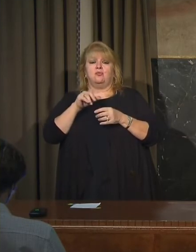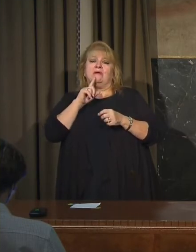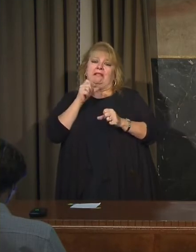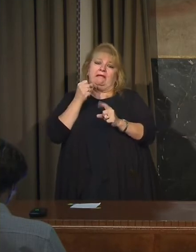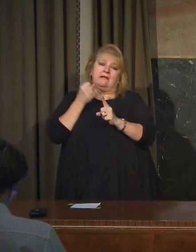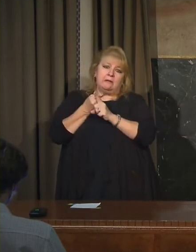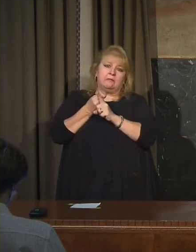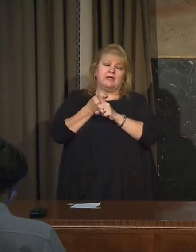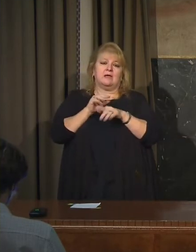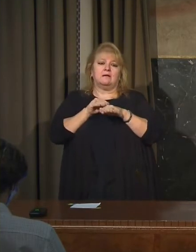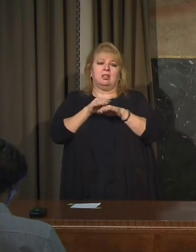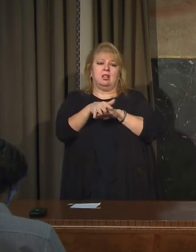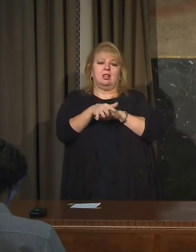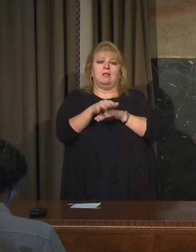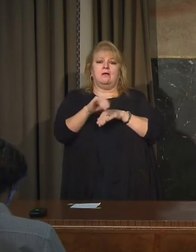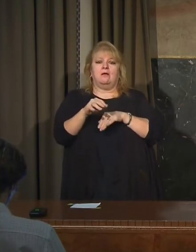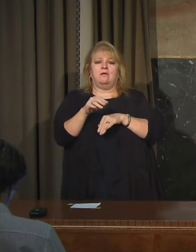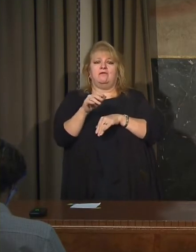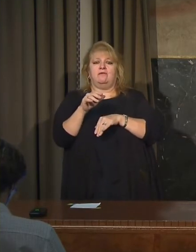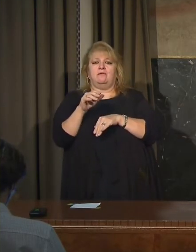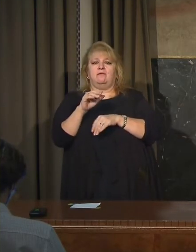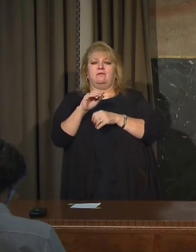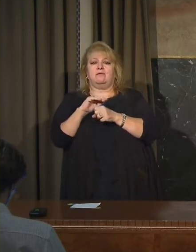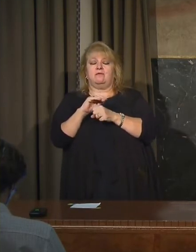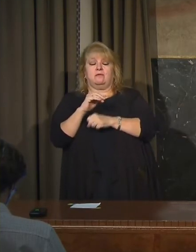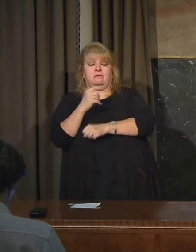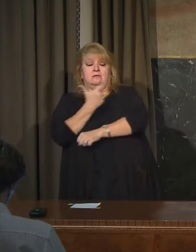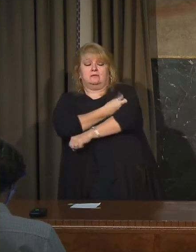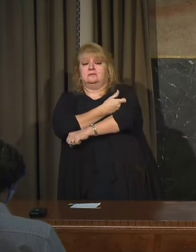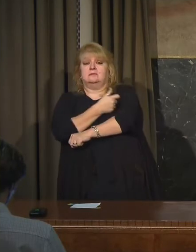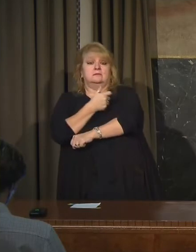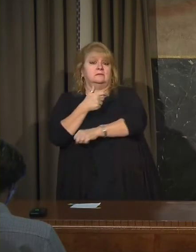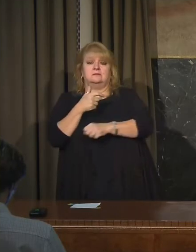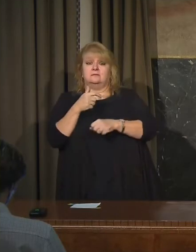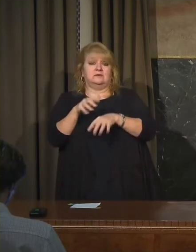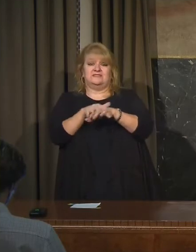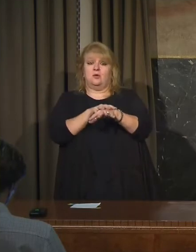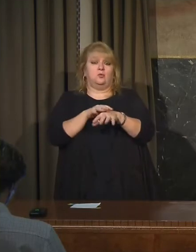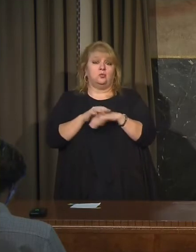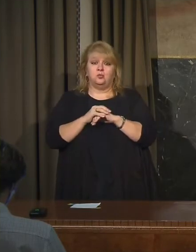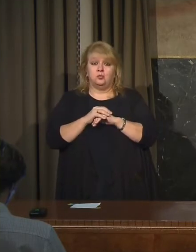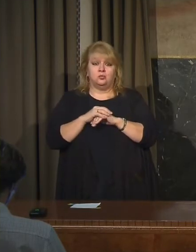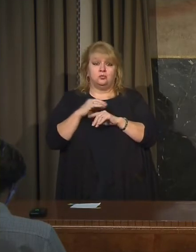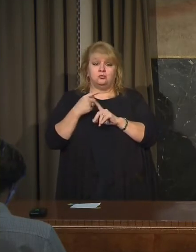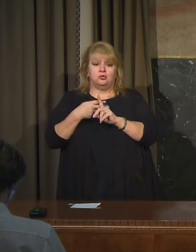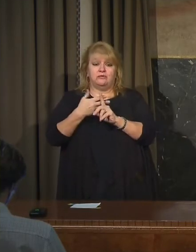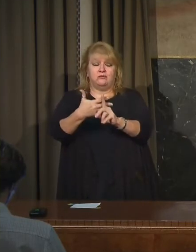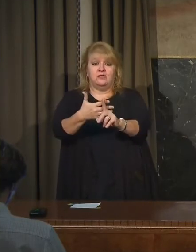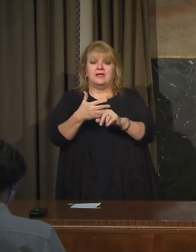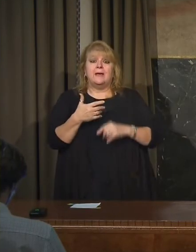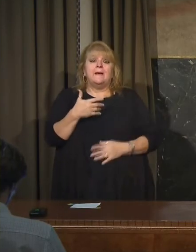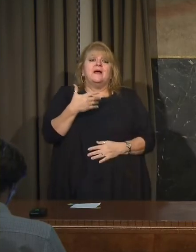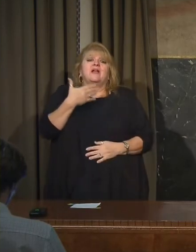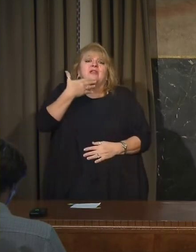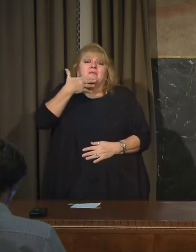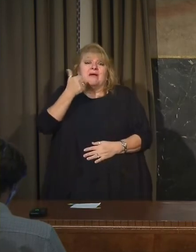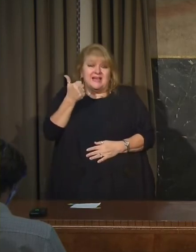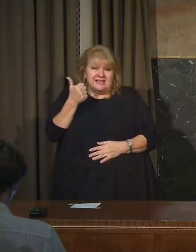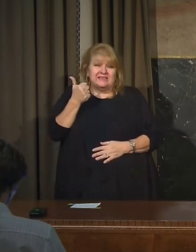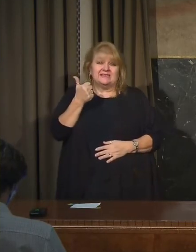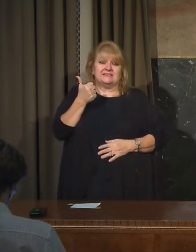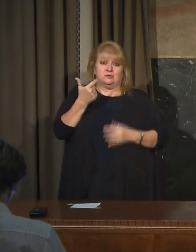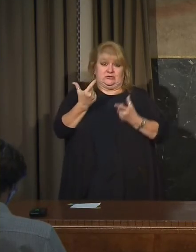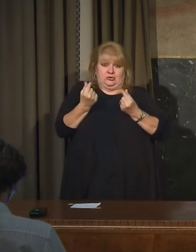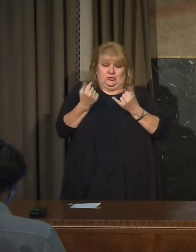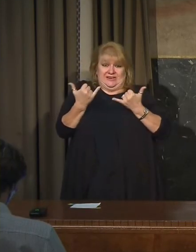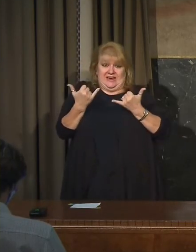COVID-19. The mask remains the most effective tool we have at our disposal. It is not the vaccine. But we are going to do everything